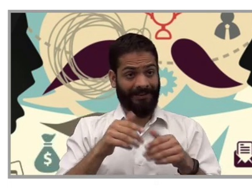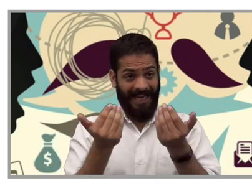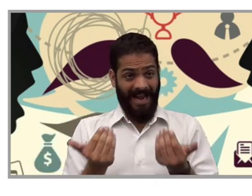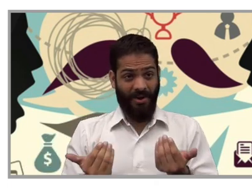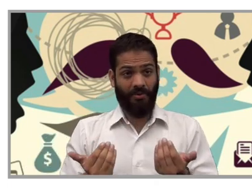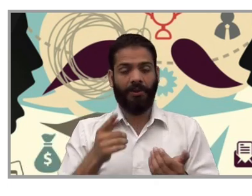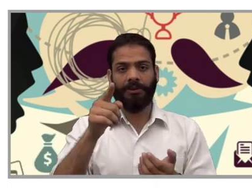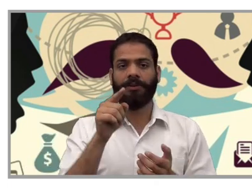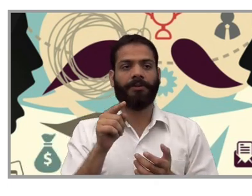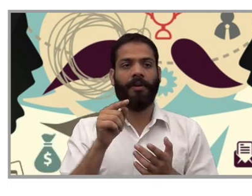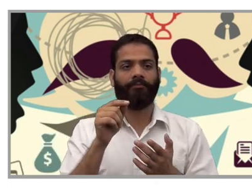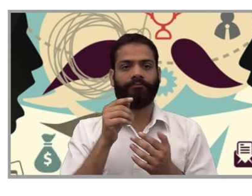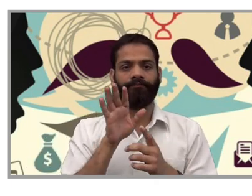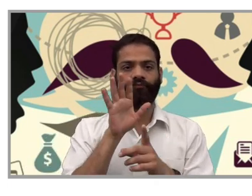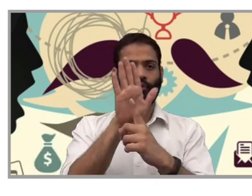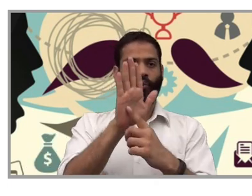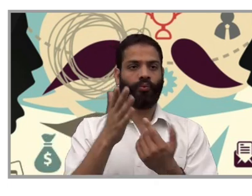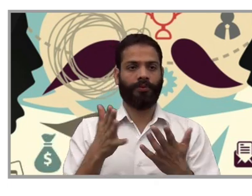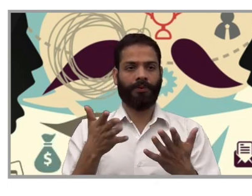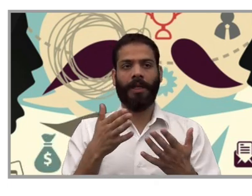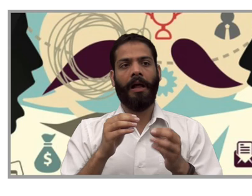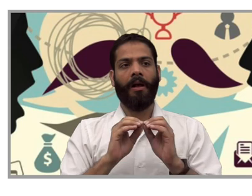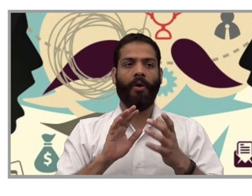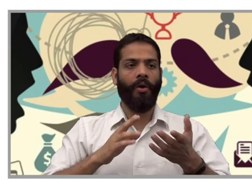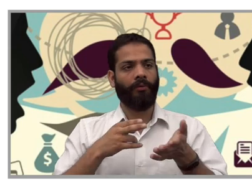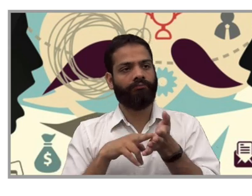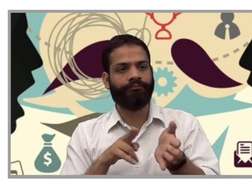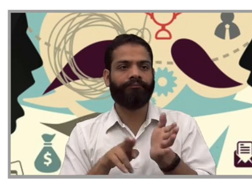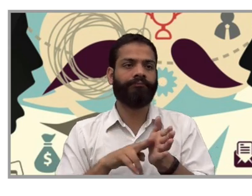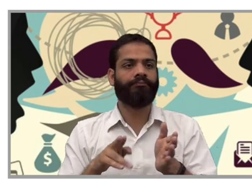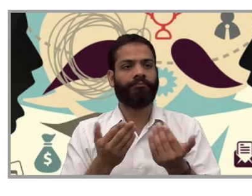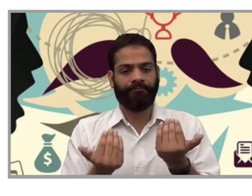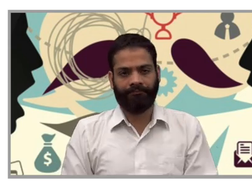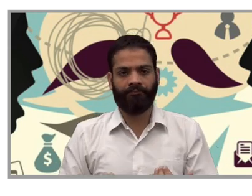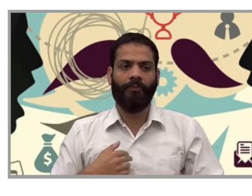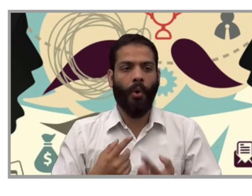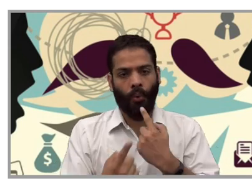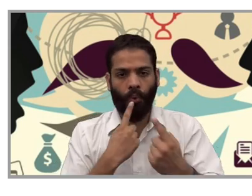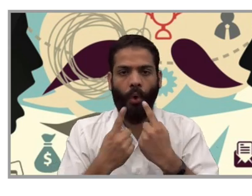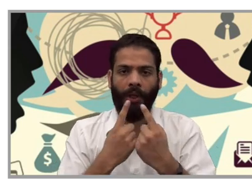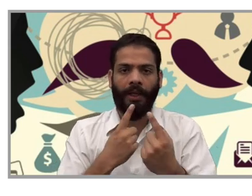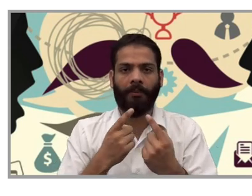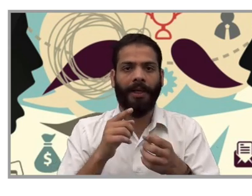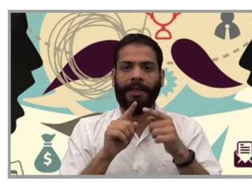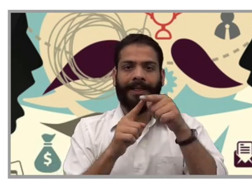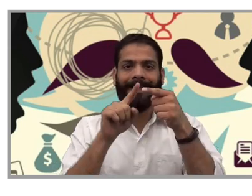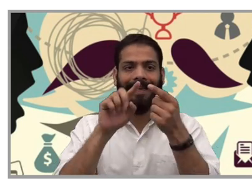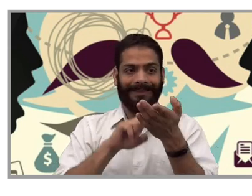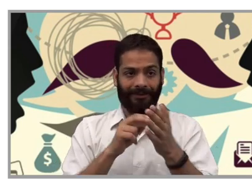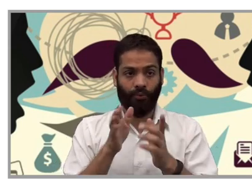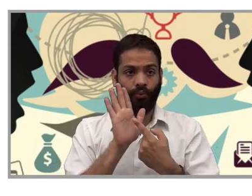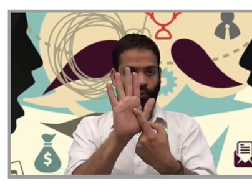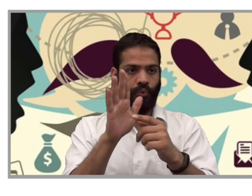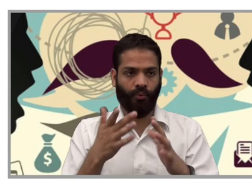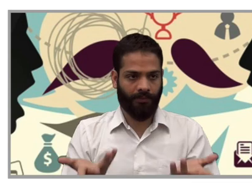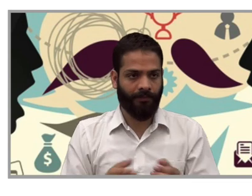In Indian sign language, present tense is unmarked. There is no overt marking for the